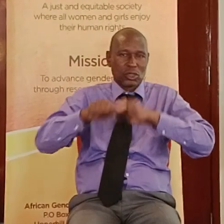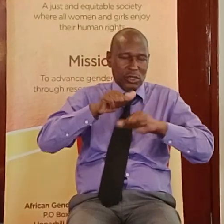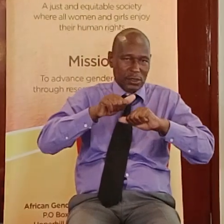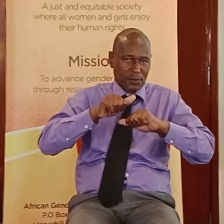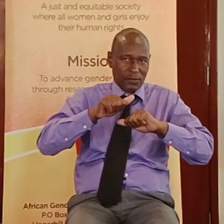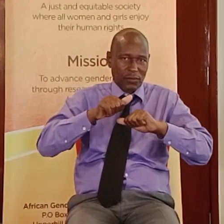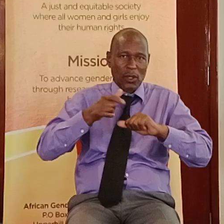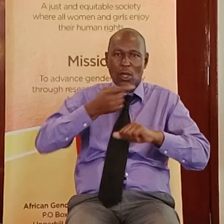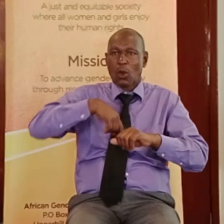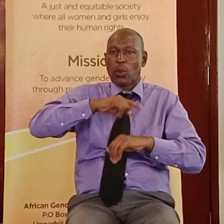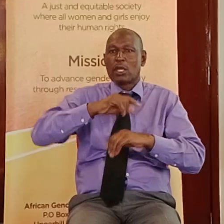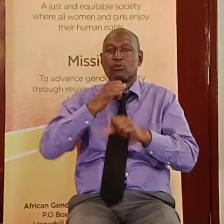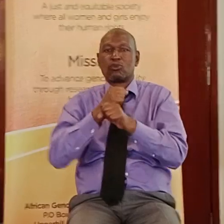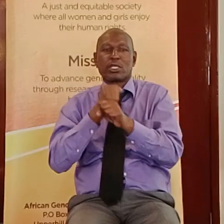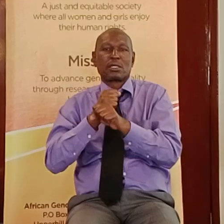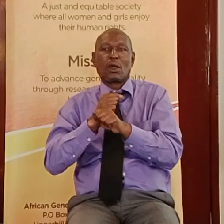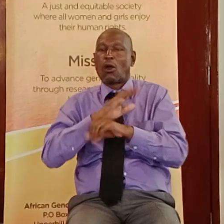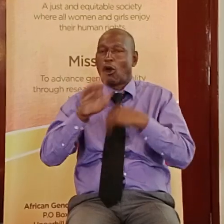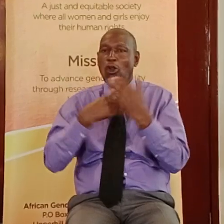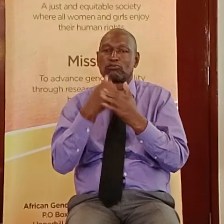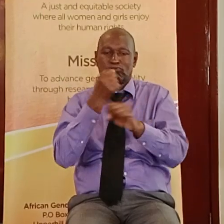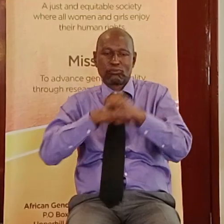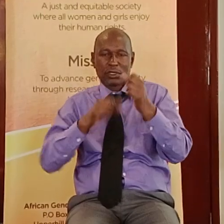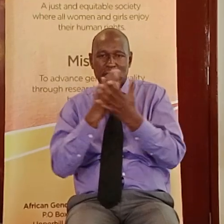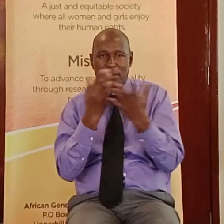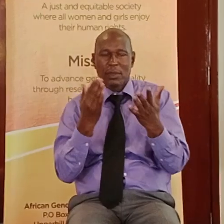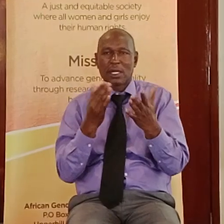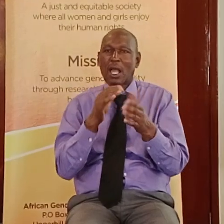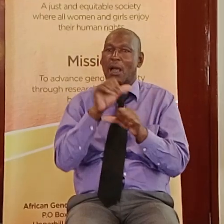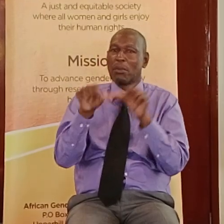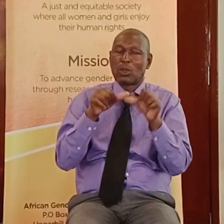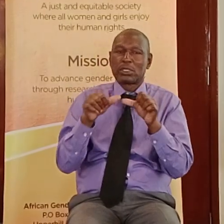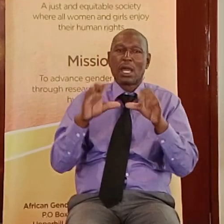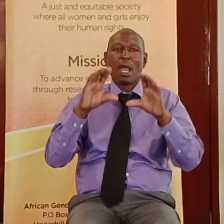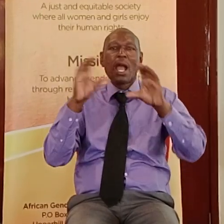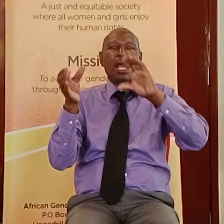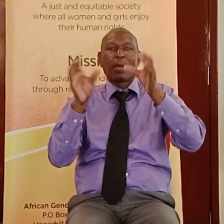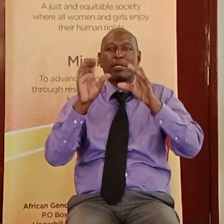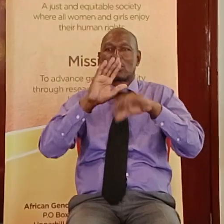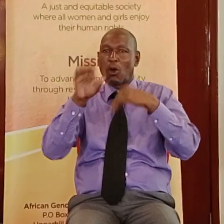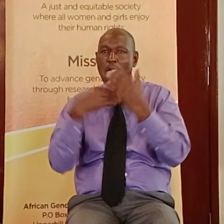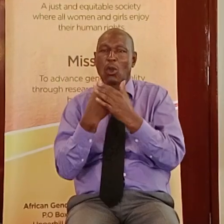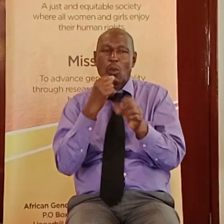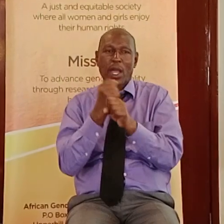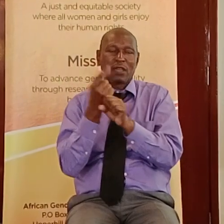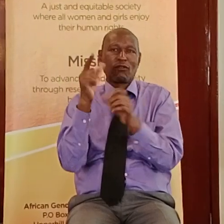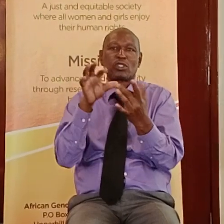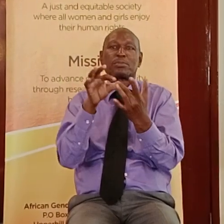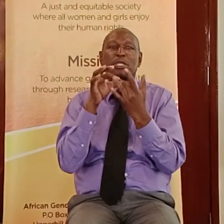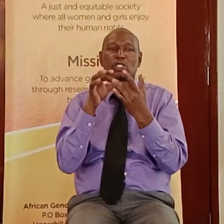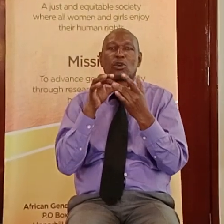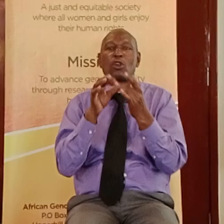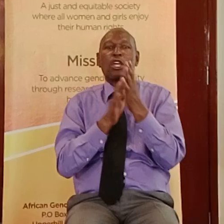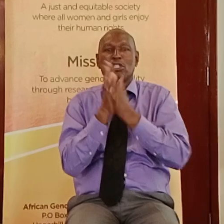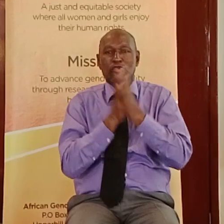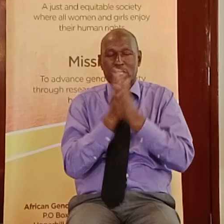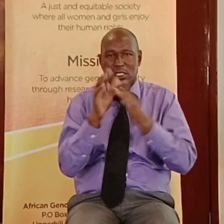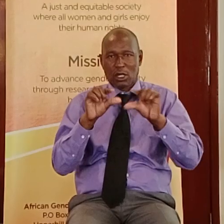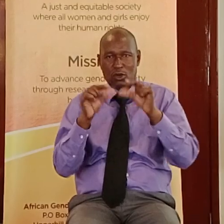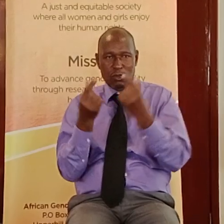doing something, either something on climate or working for the special interest groups. So we want to match